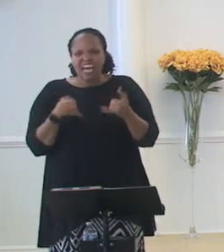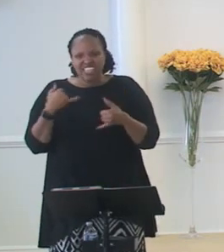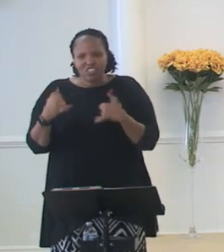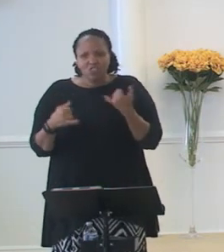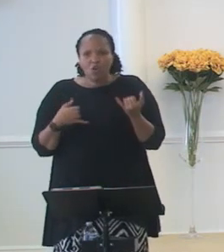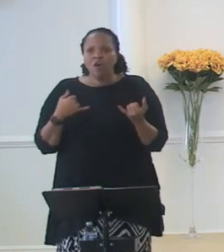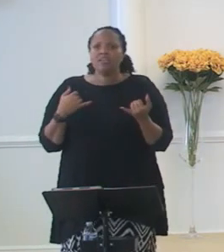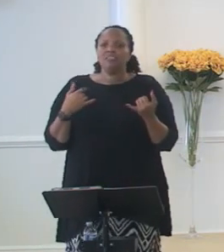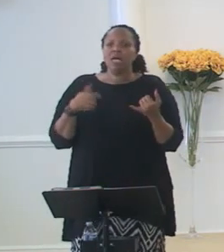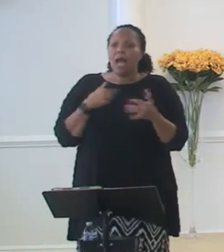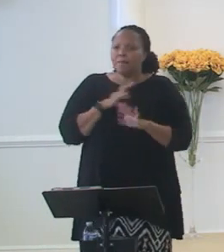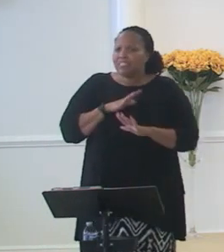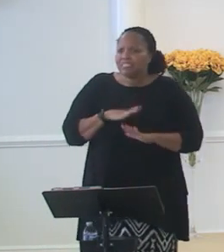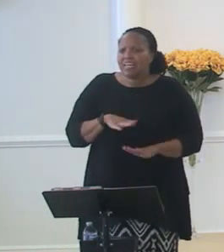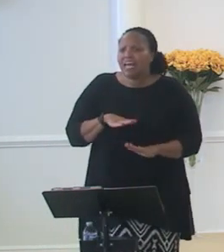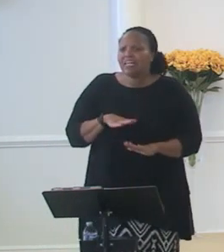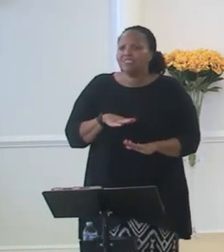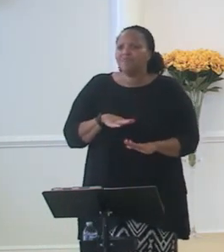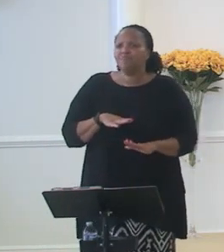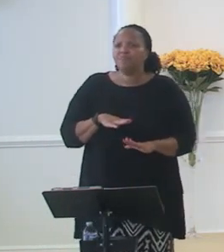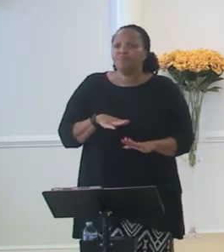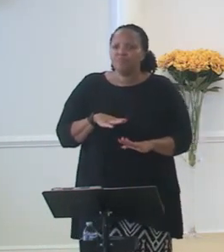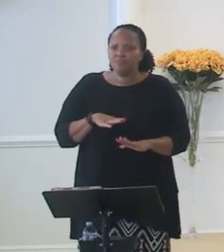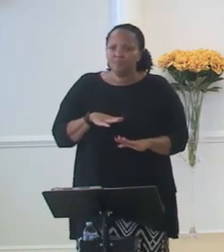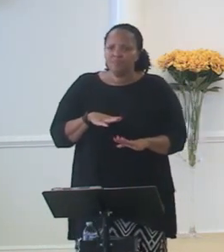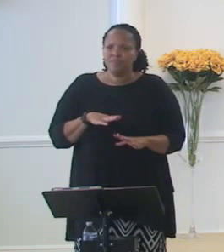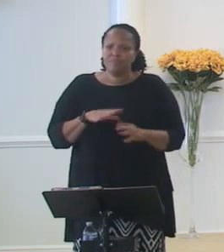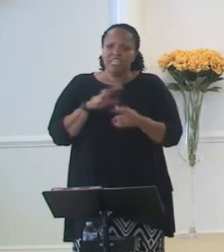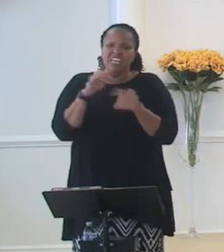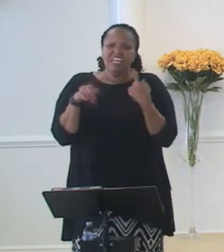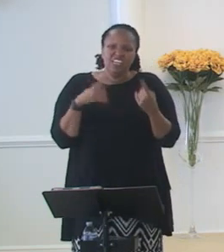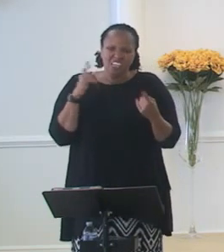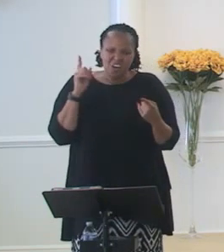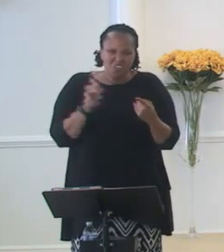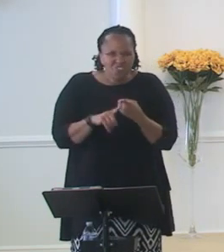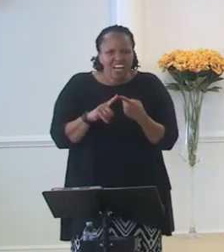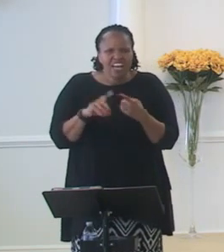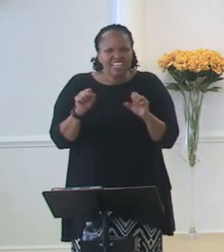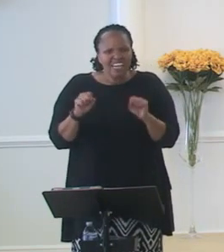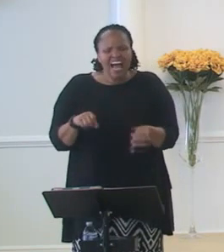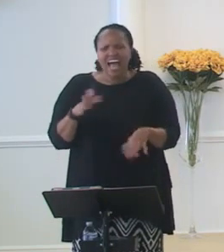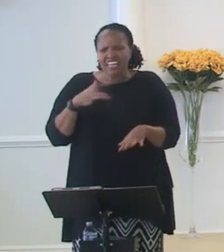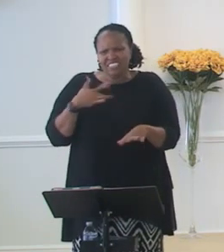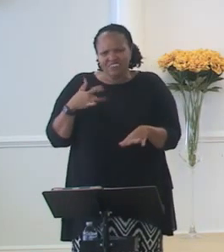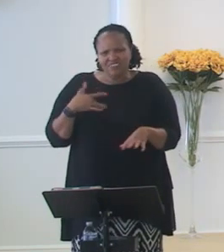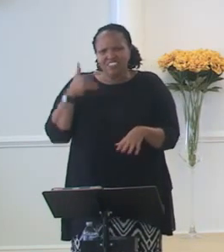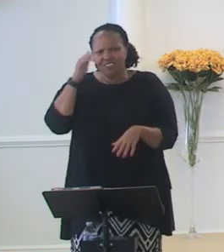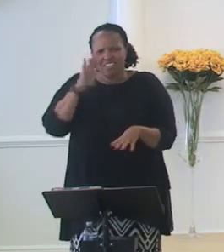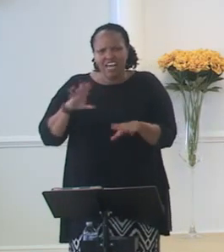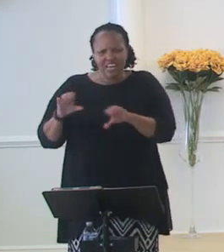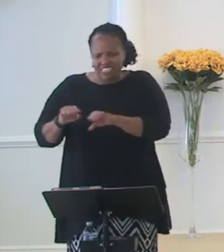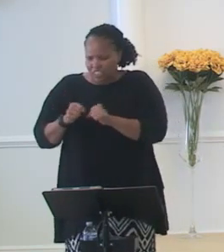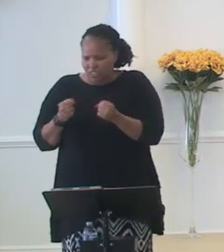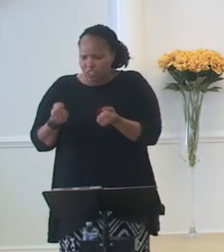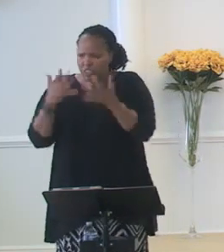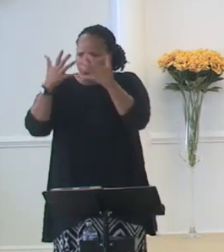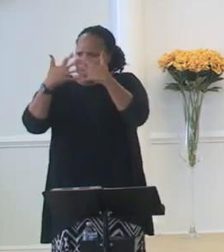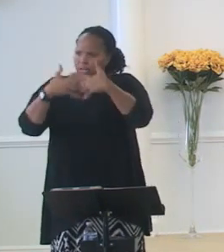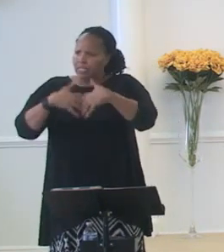it's joyous to be contented, even when there's the pulling down or the breaking down of my